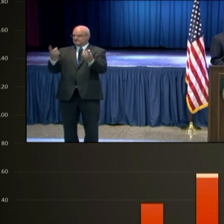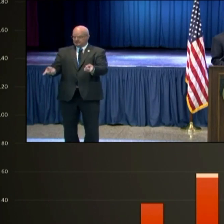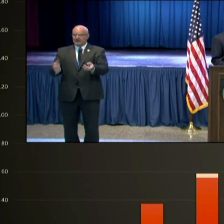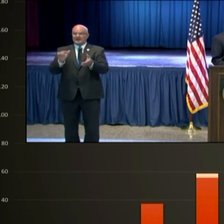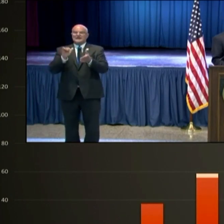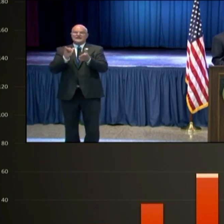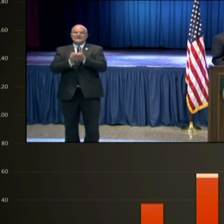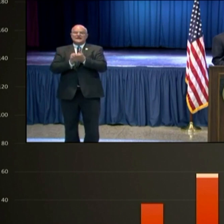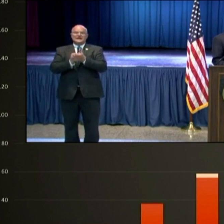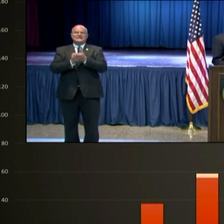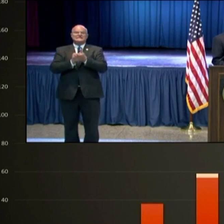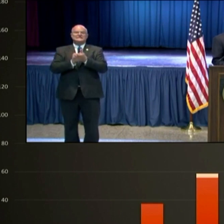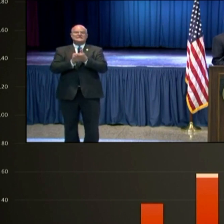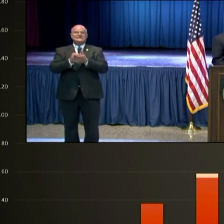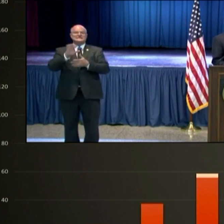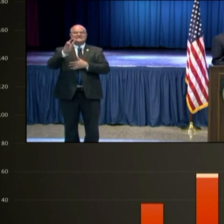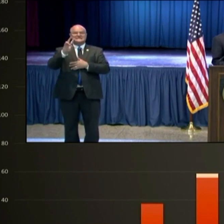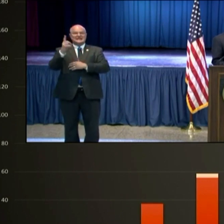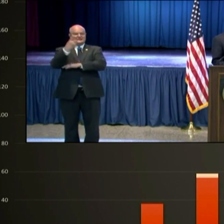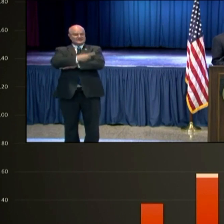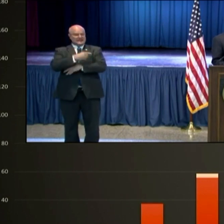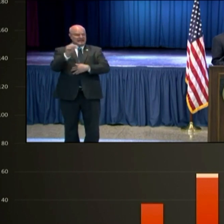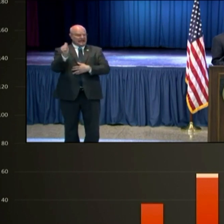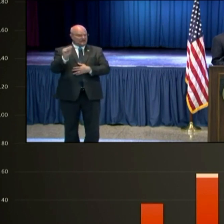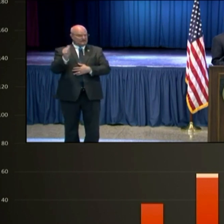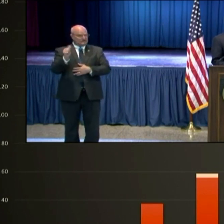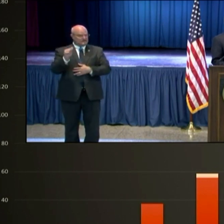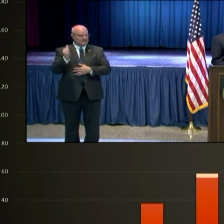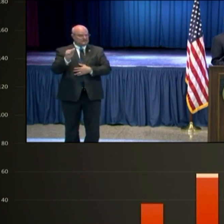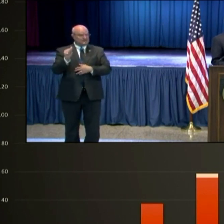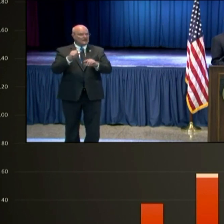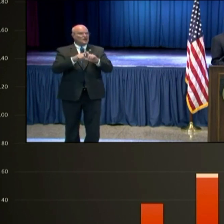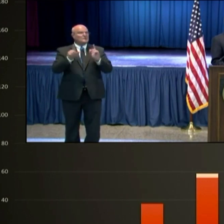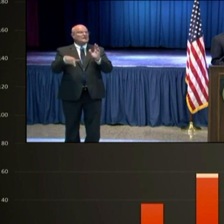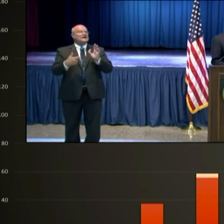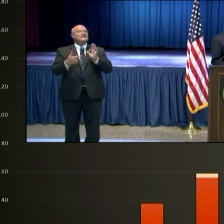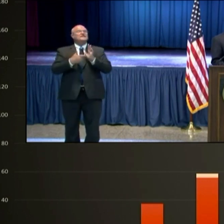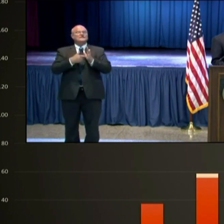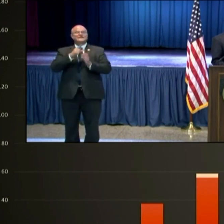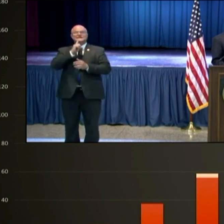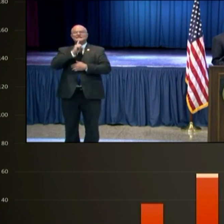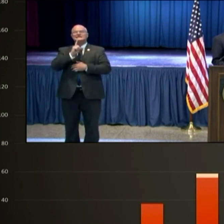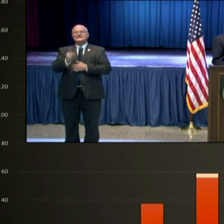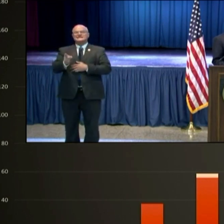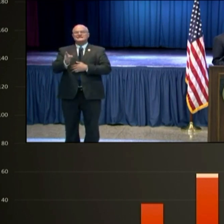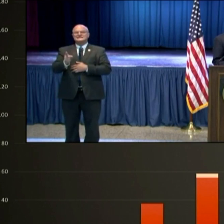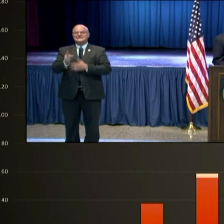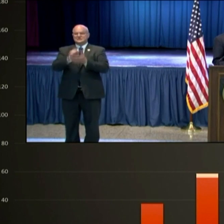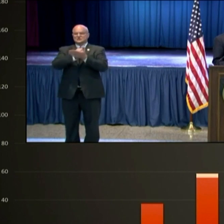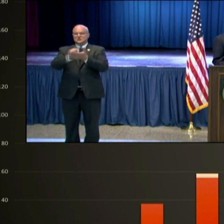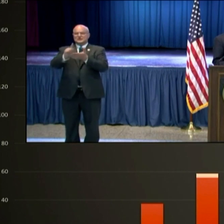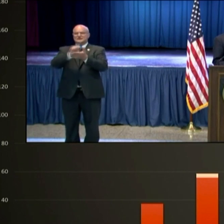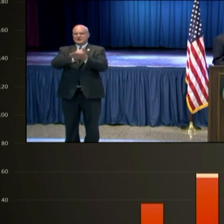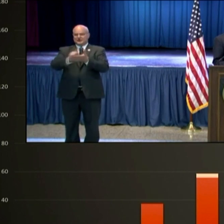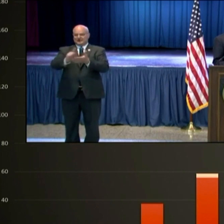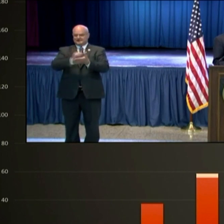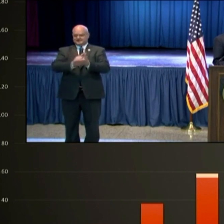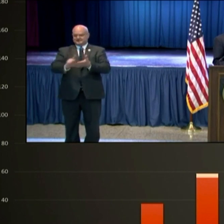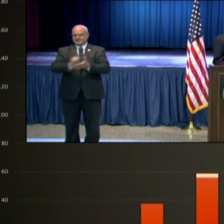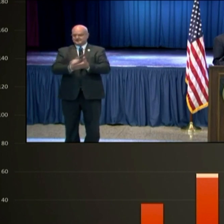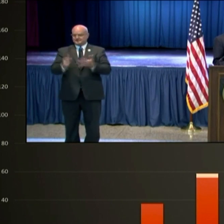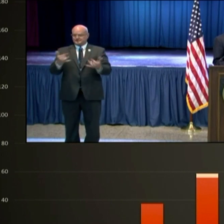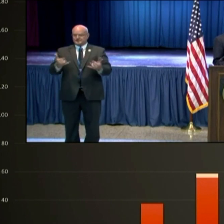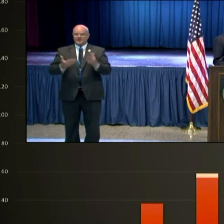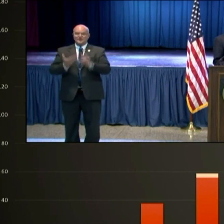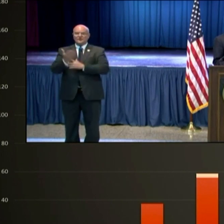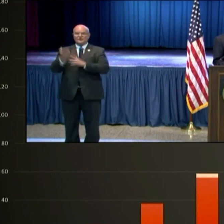which is the 7-day rolling average, but this is week by week is what it